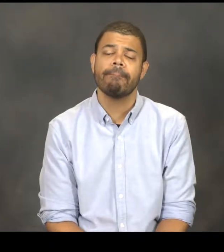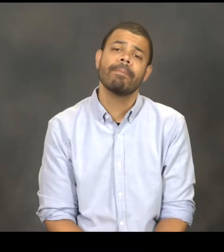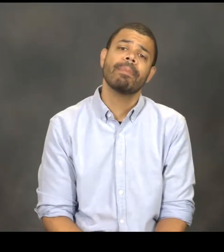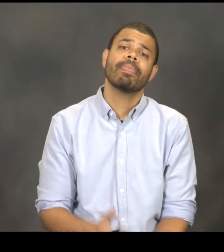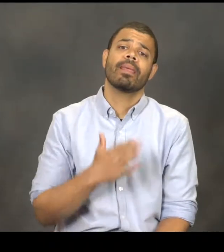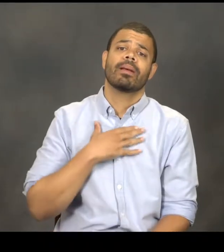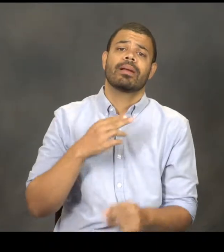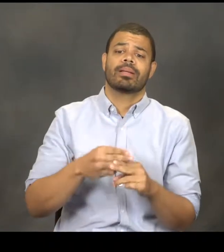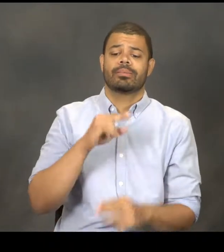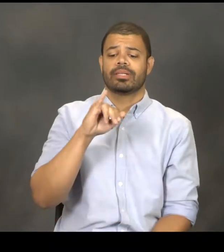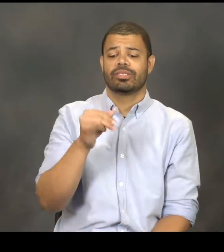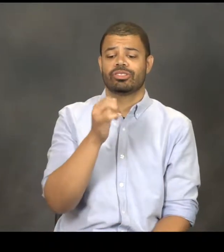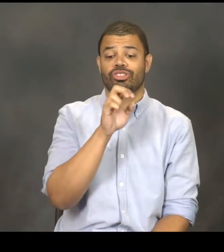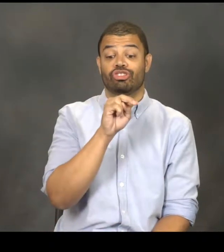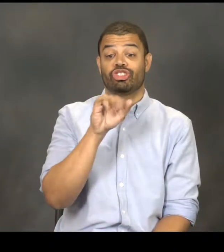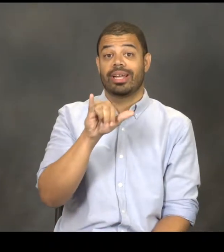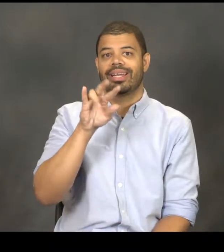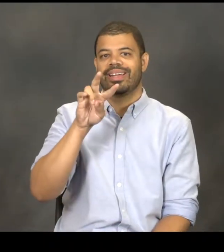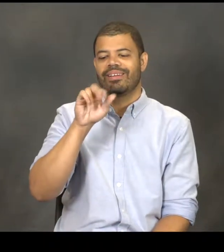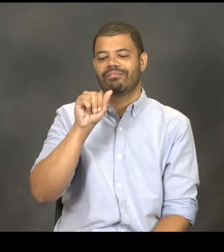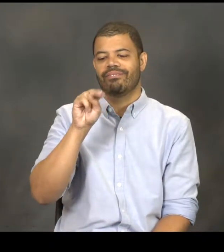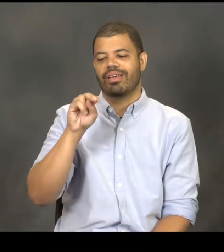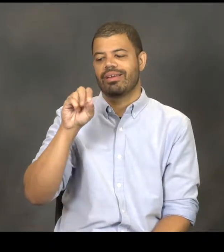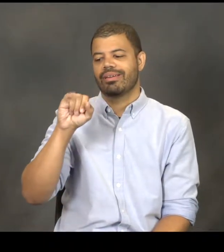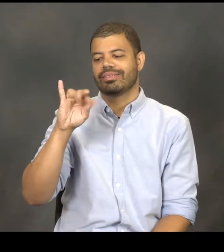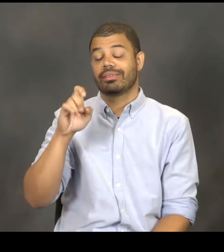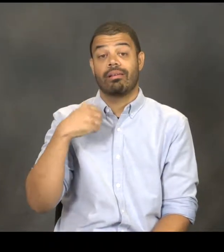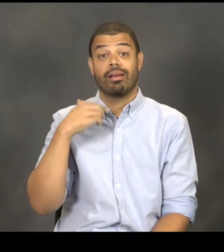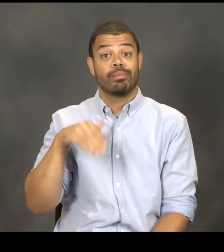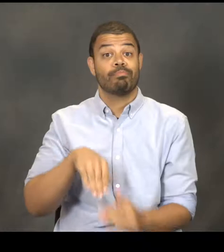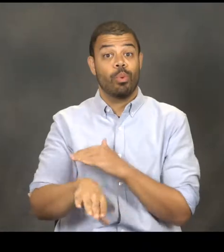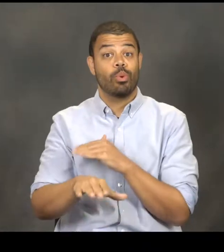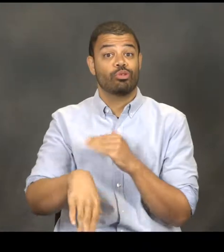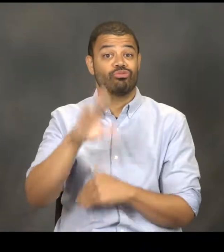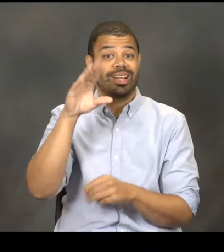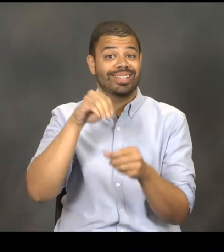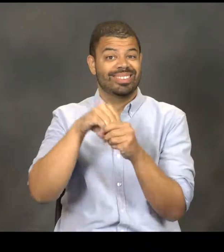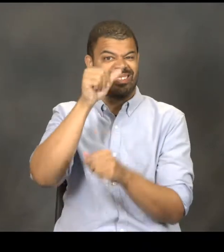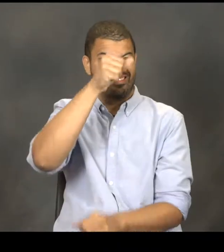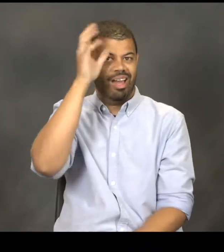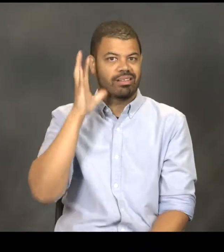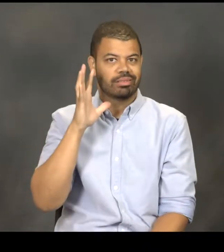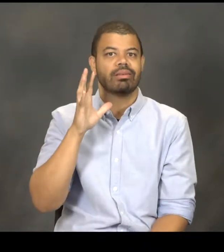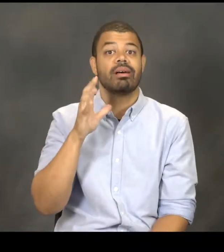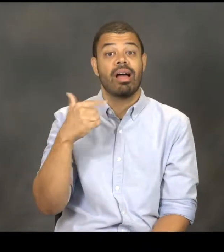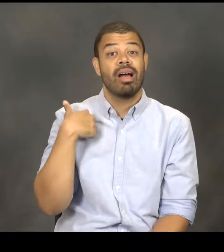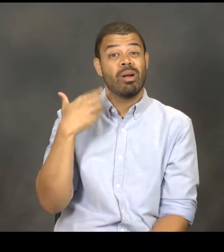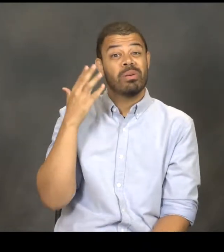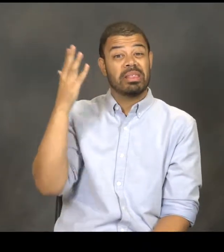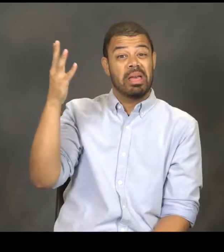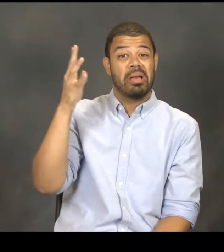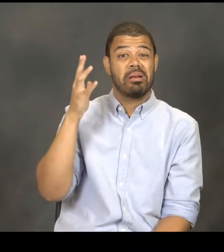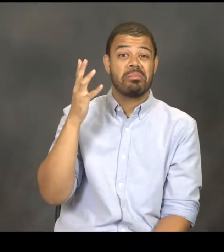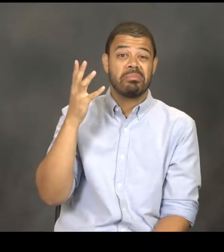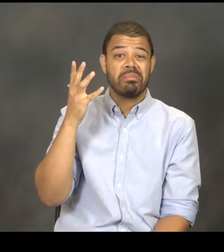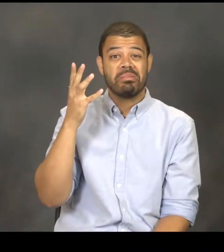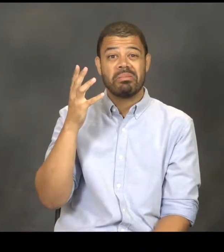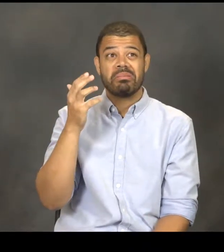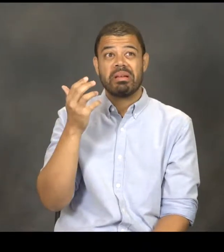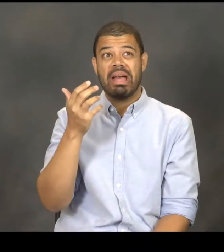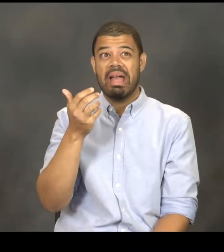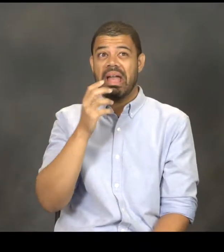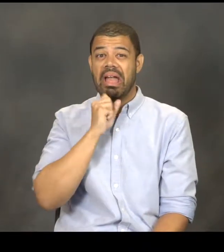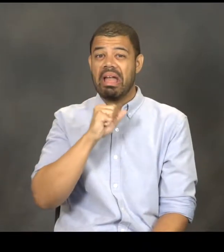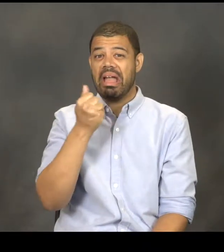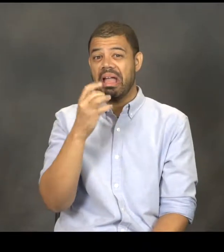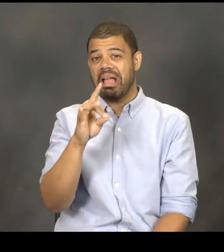My name's Jenny Van Sickle. Was born and raised in Alaska. Was there until I was probably 18 or 19,